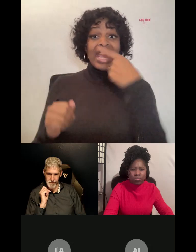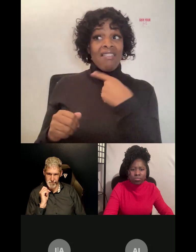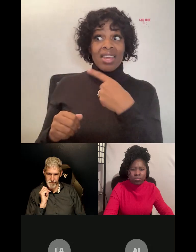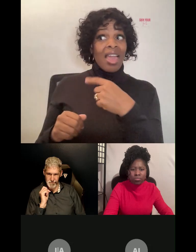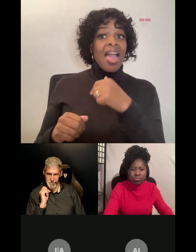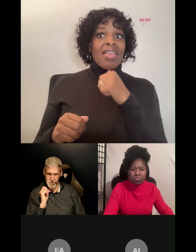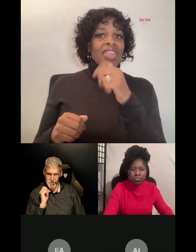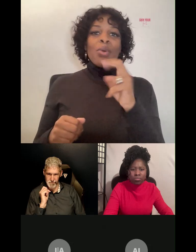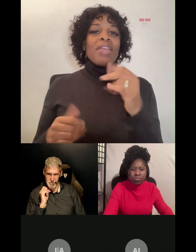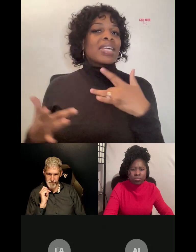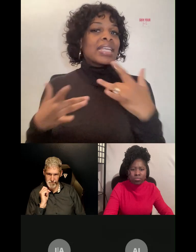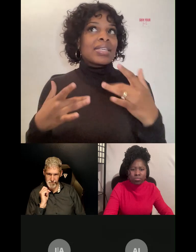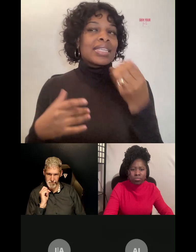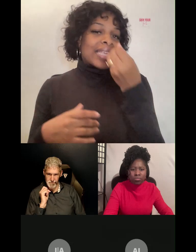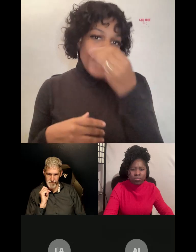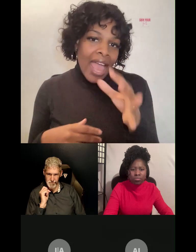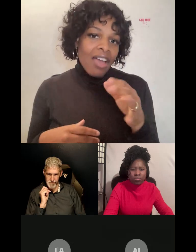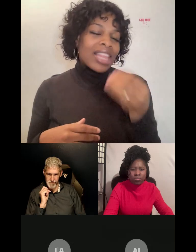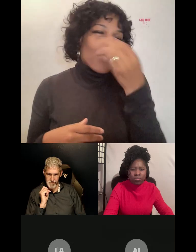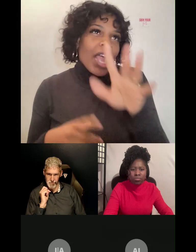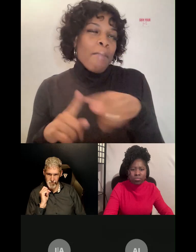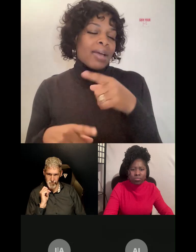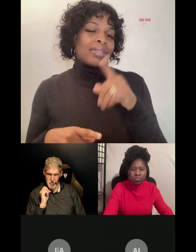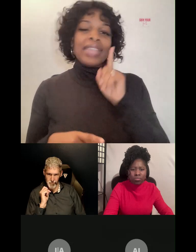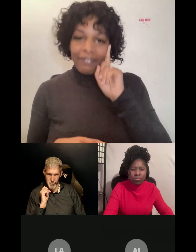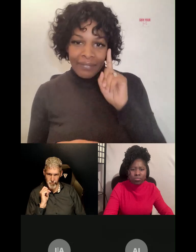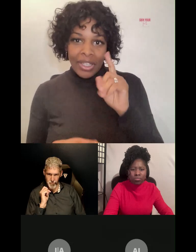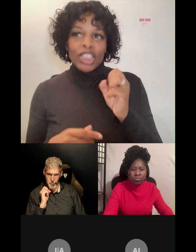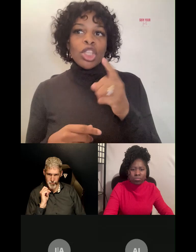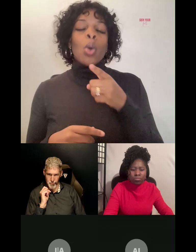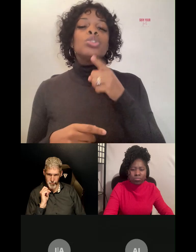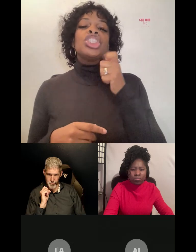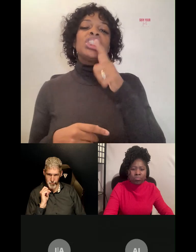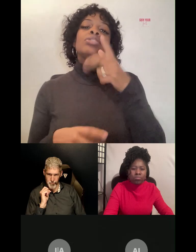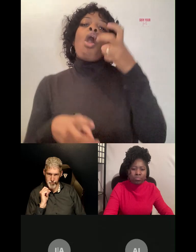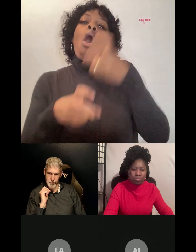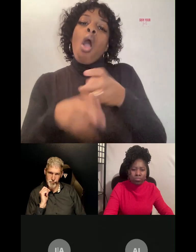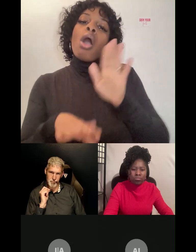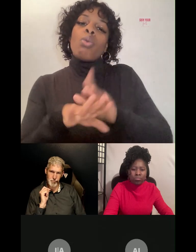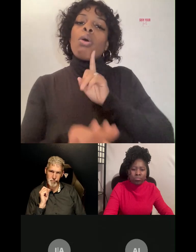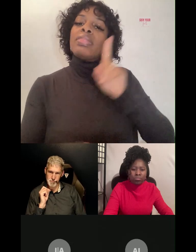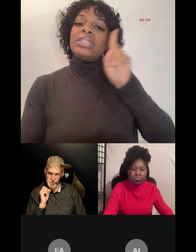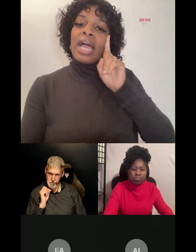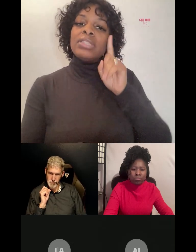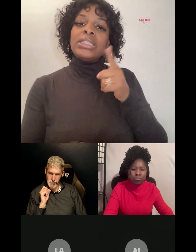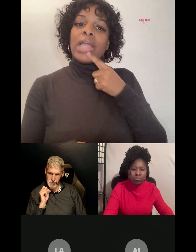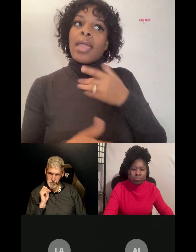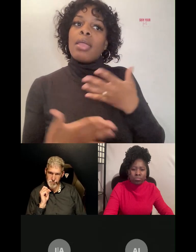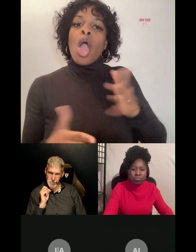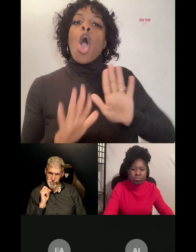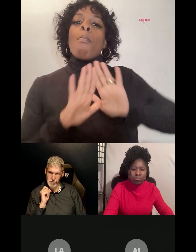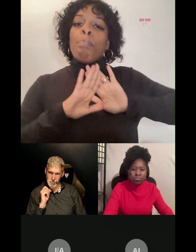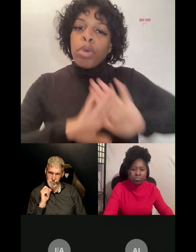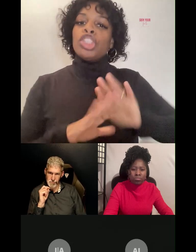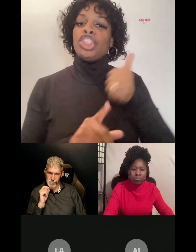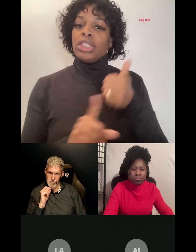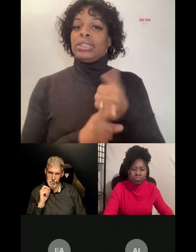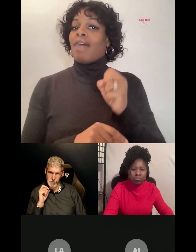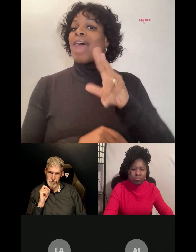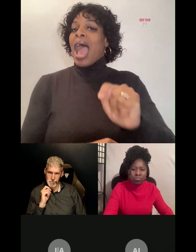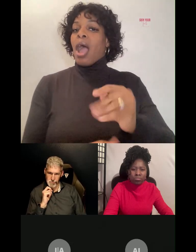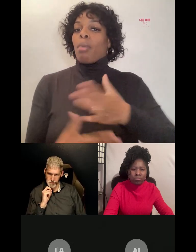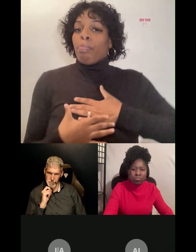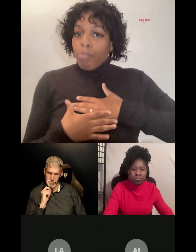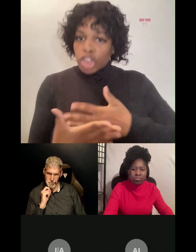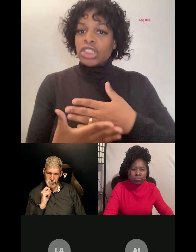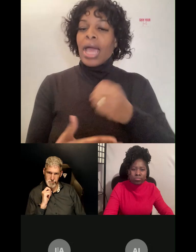with the hearing, they don't even care. They don't care about the deaf. So she's hard on the deaf to say, push your